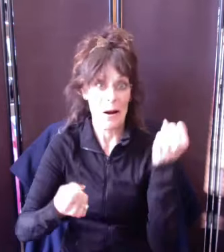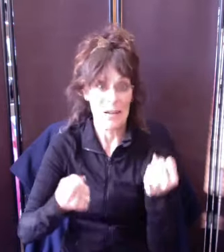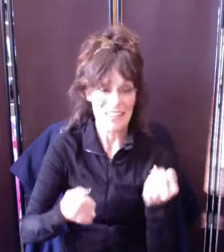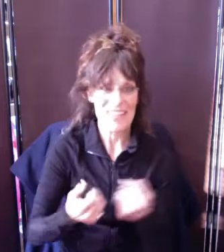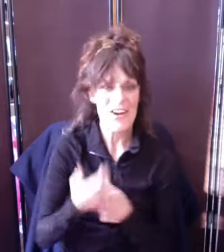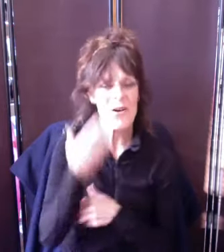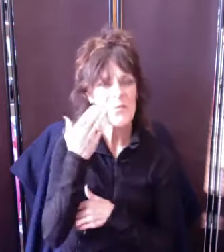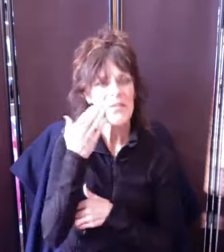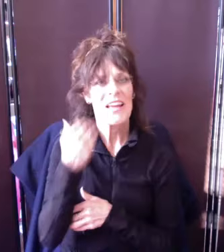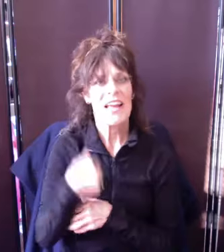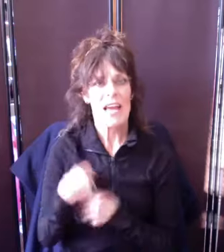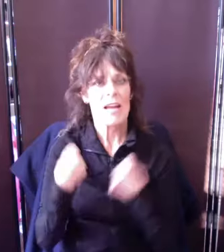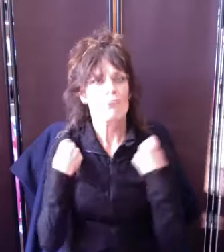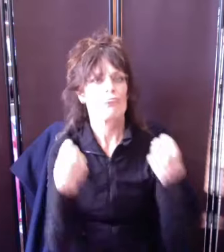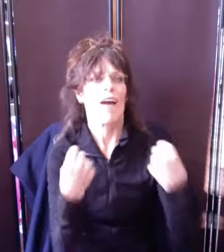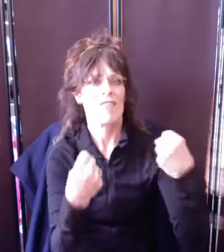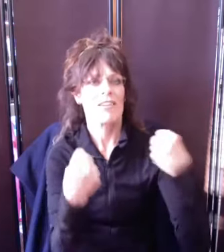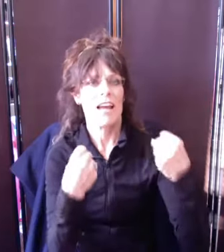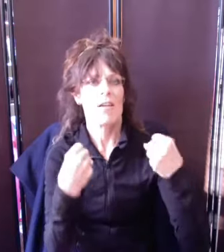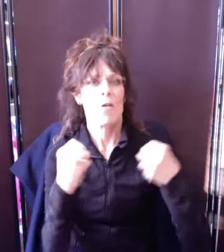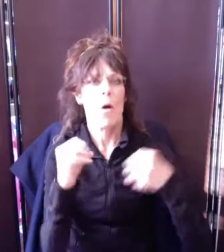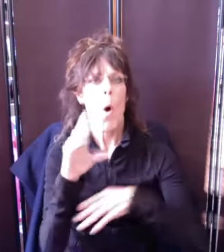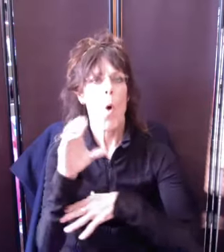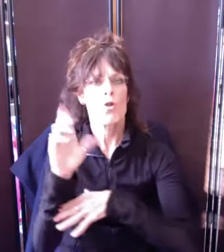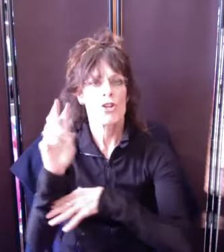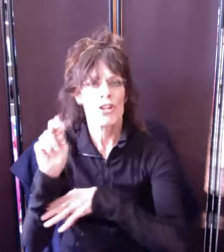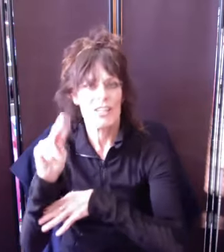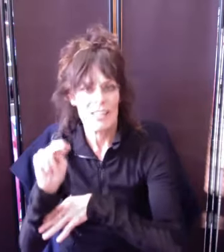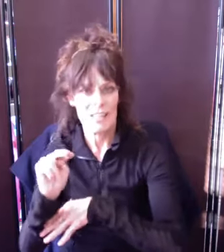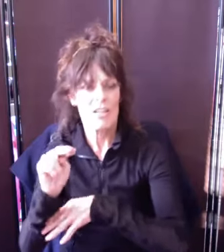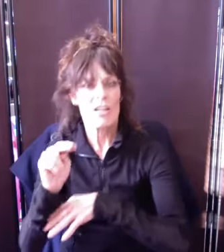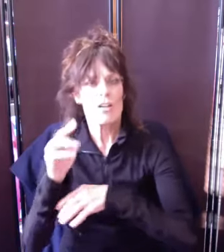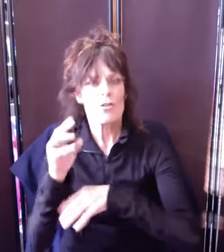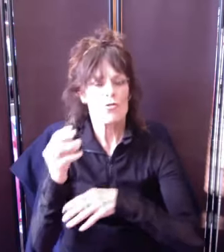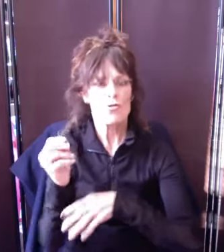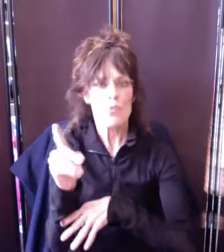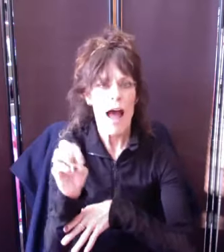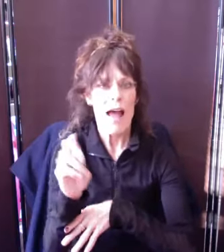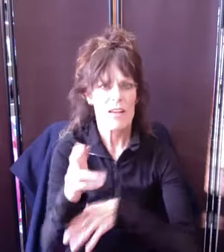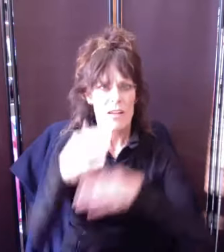it down Ocean Drive. And there's this cliff, T-junction. And I would sit at that red light.